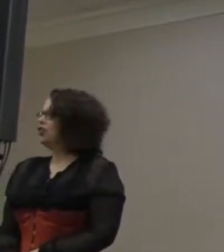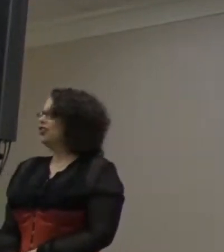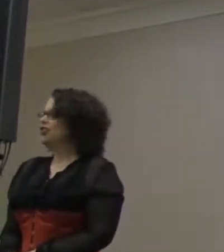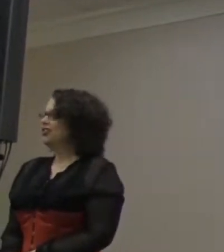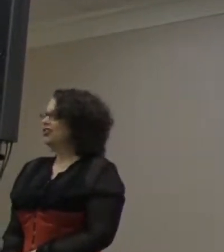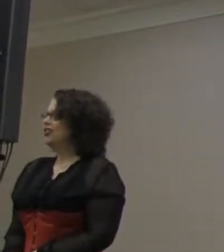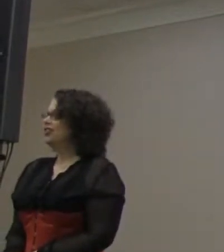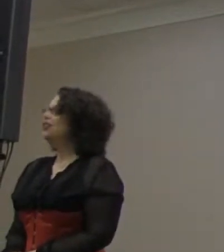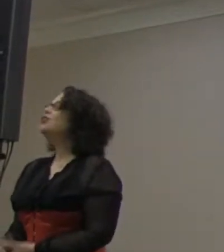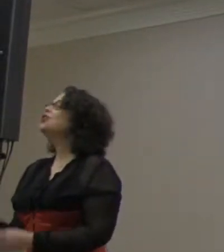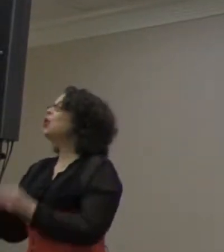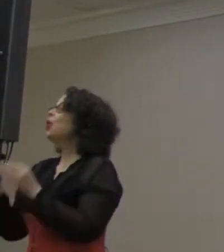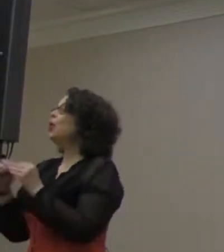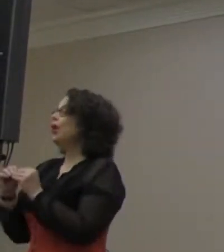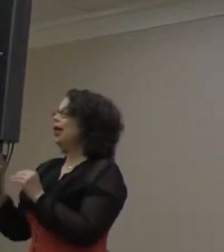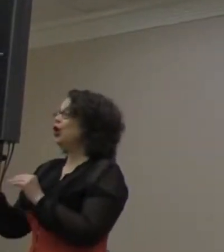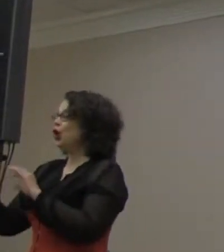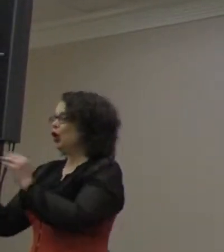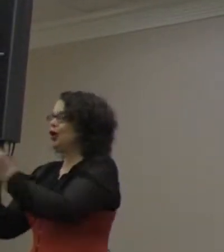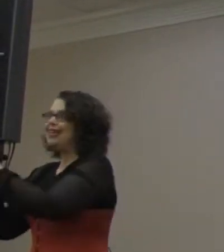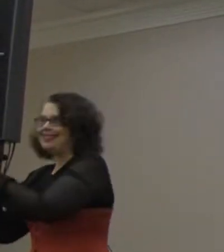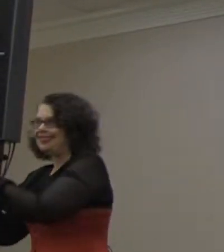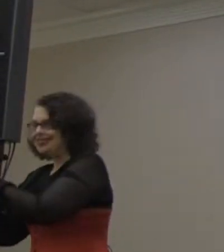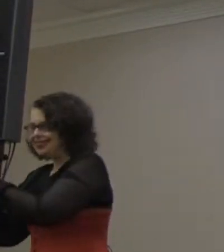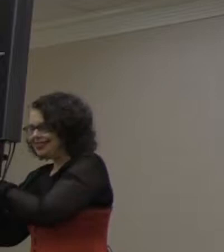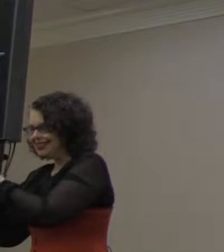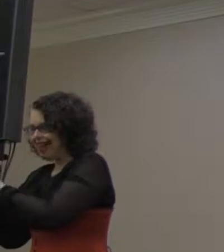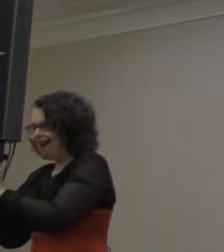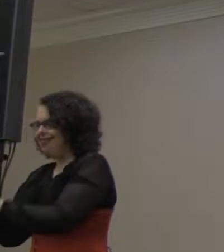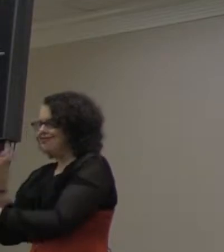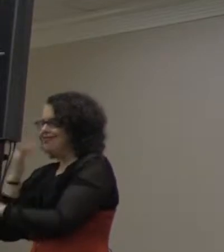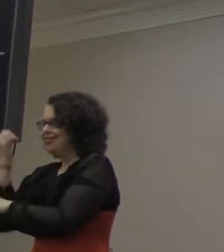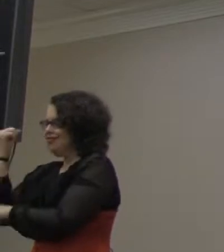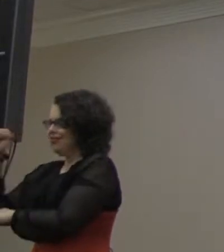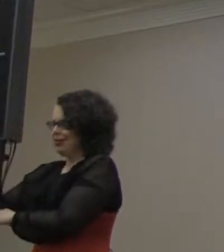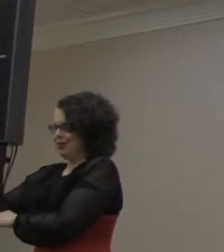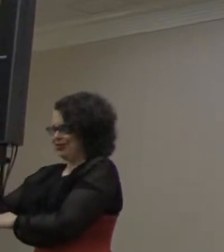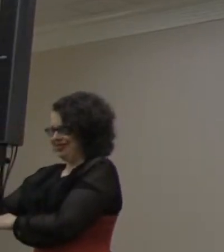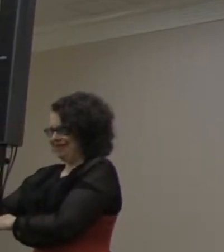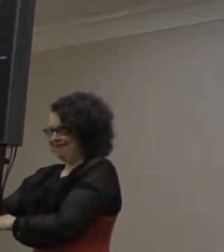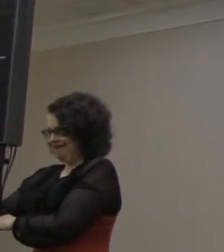It is in her kiss that I taste the revolution.